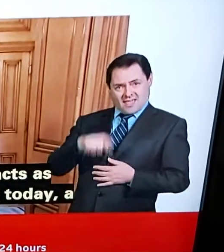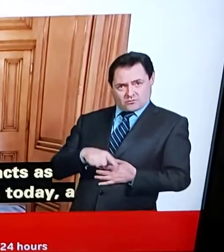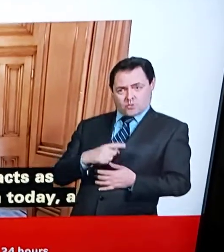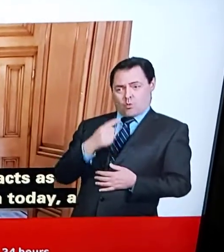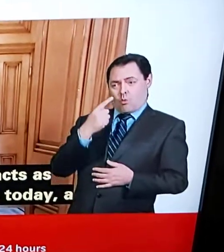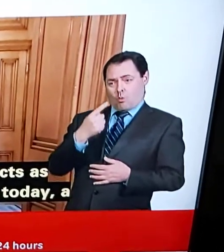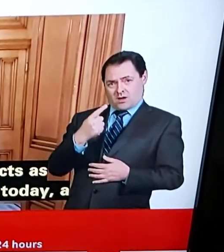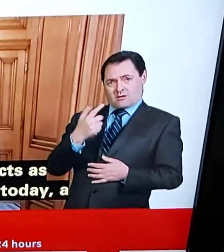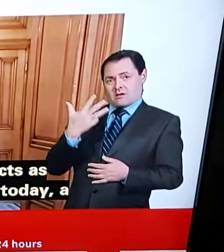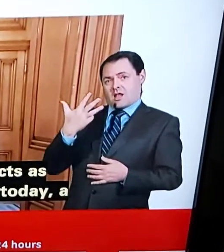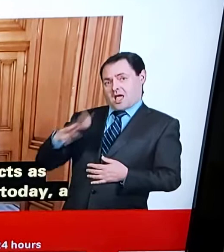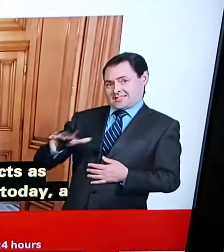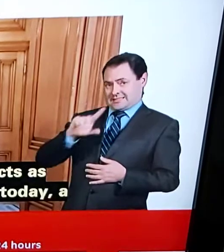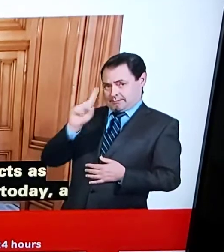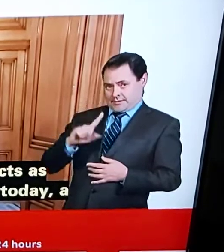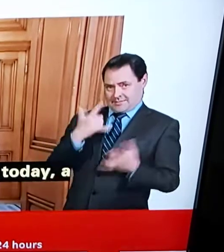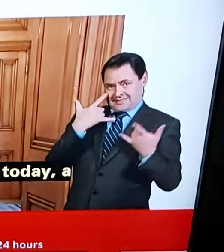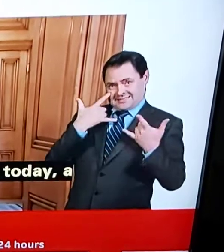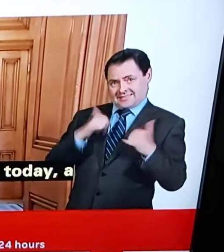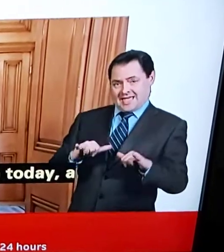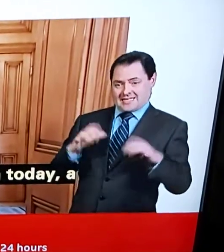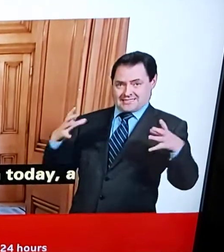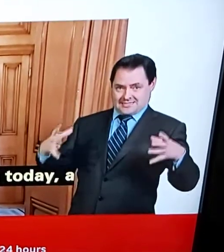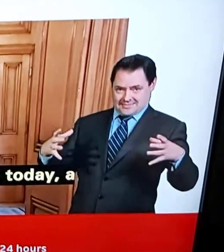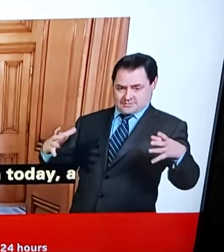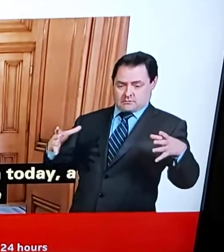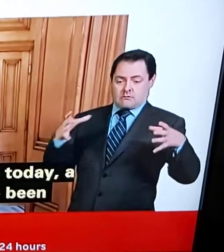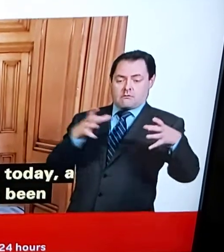people have been tested, of which 41,903